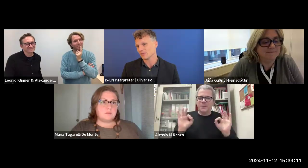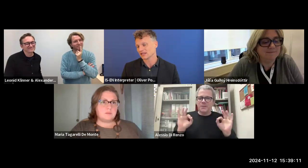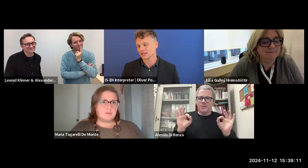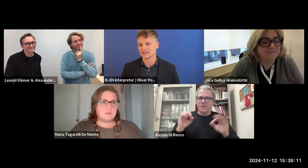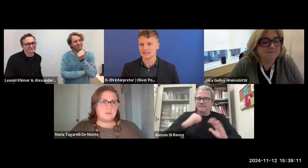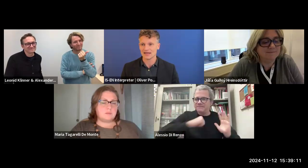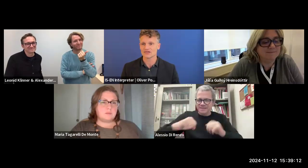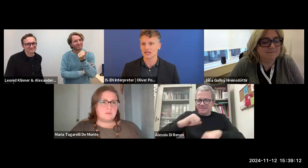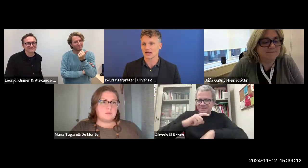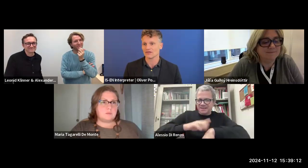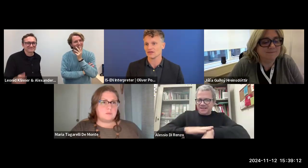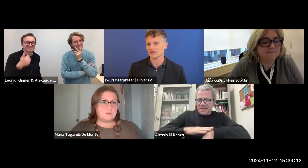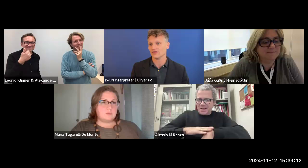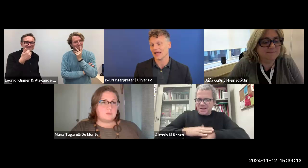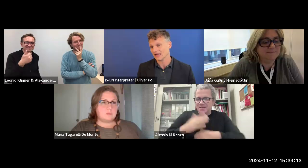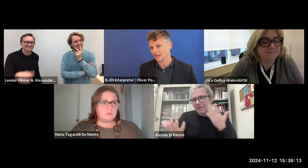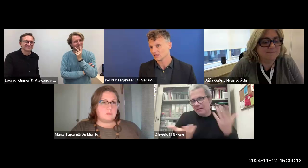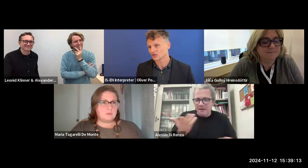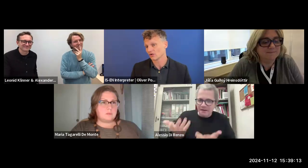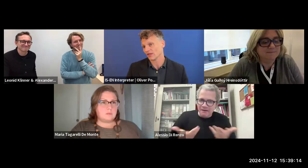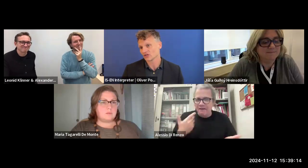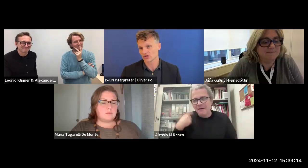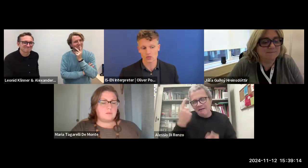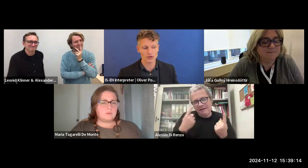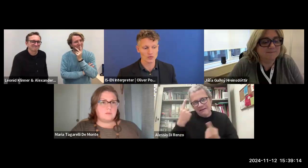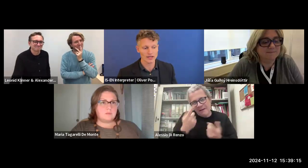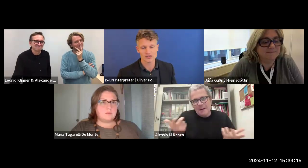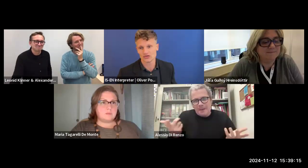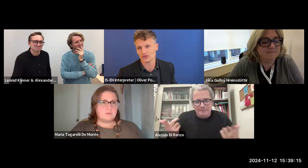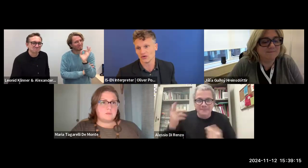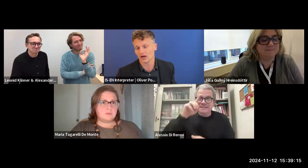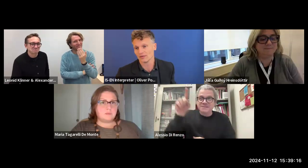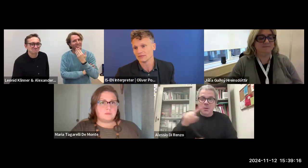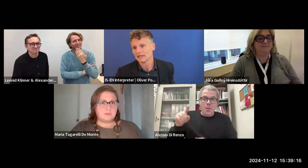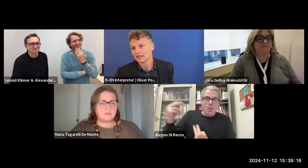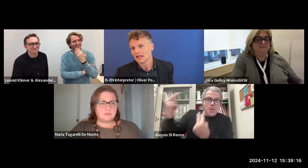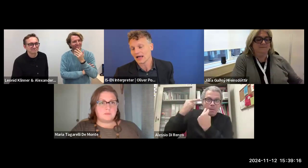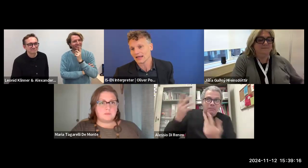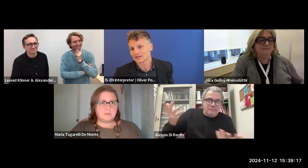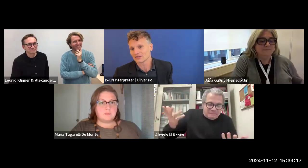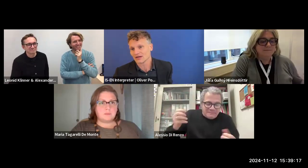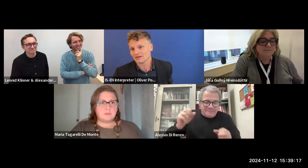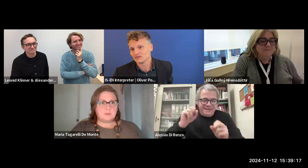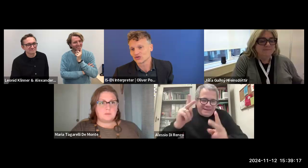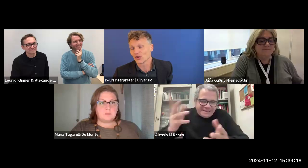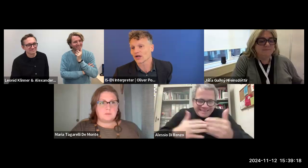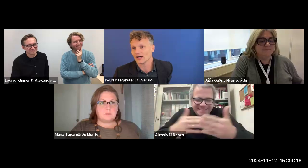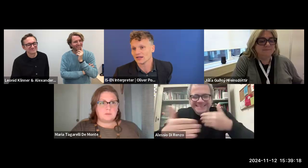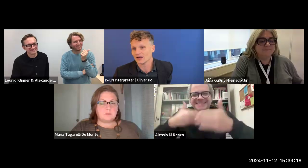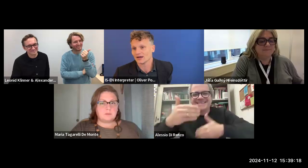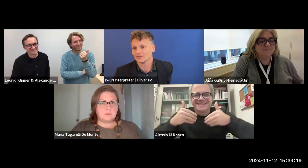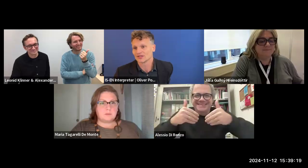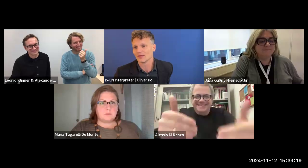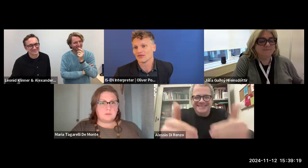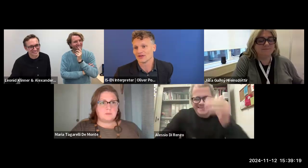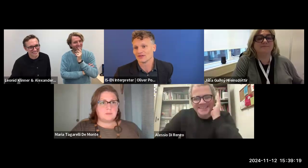then it basically saves a lot of the editing. So that's just one way to I guess